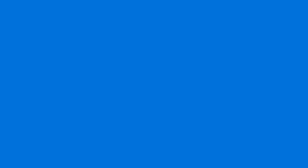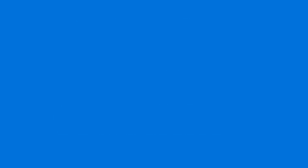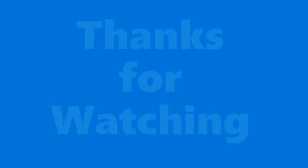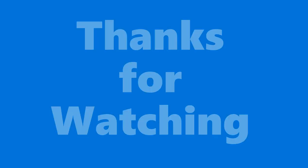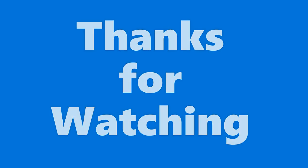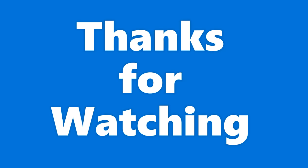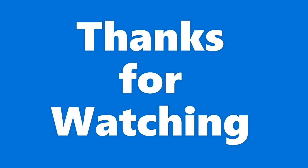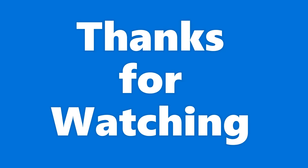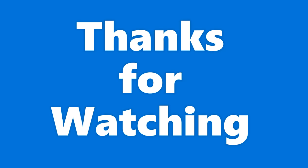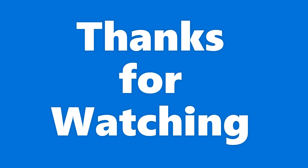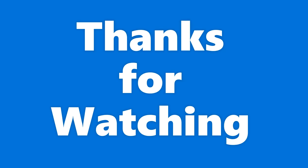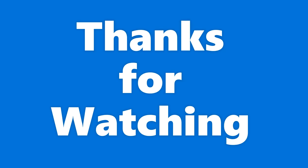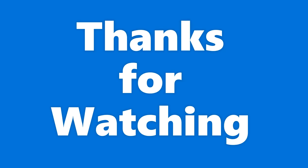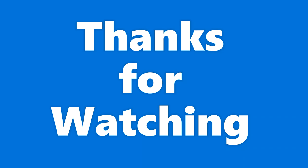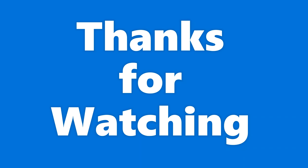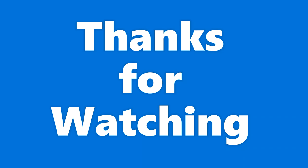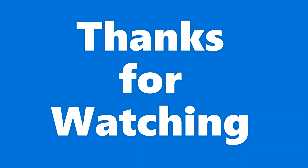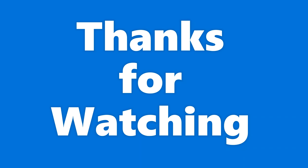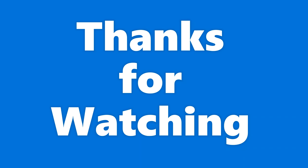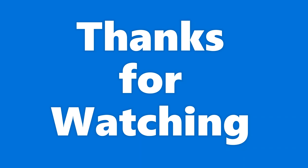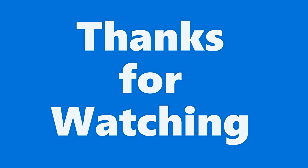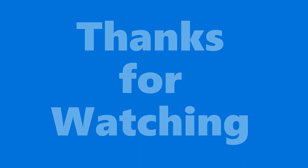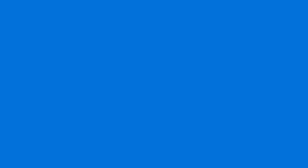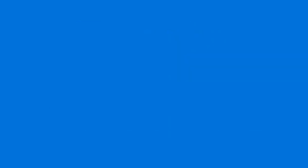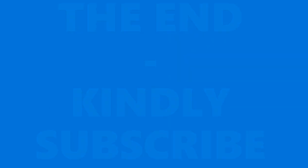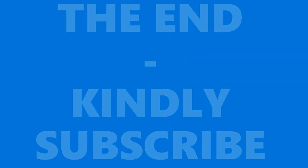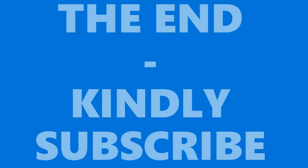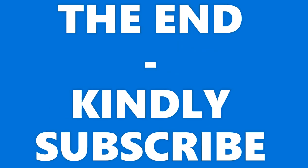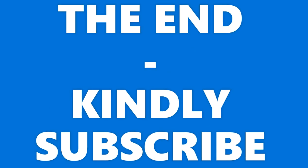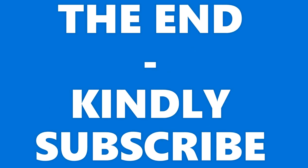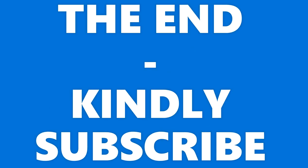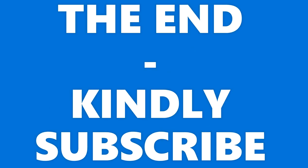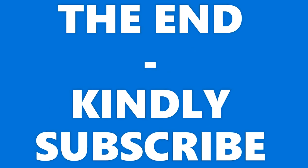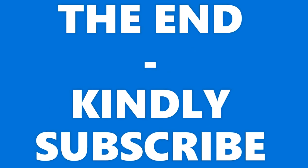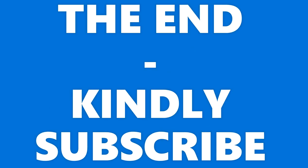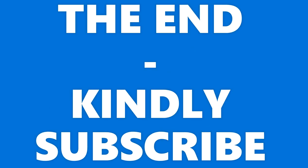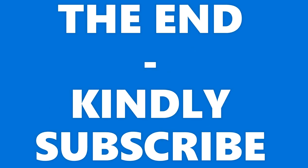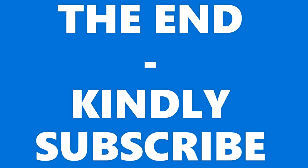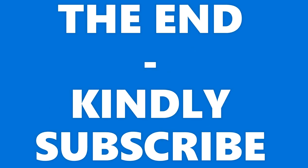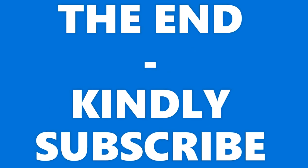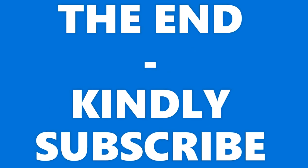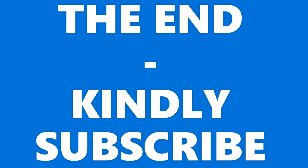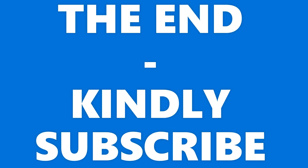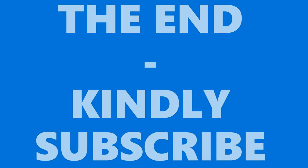see you next time. Thank you.